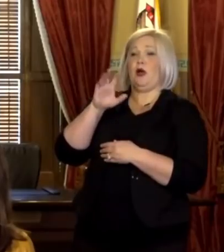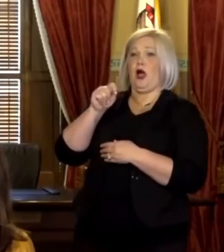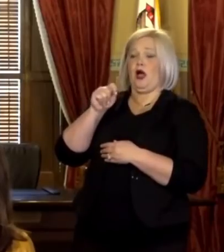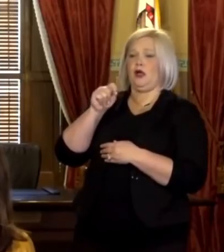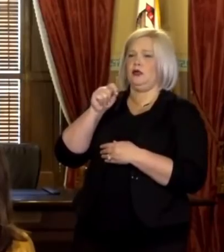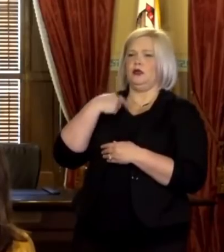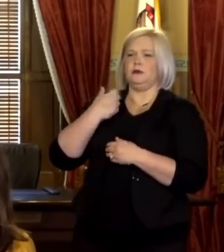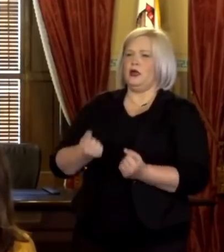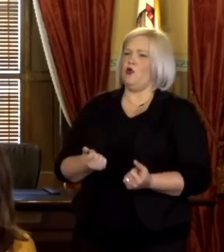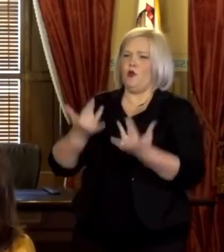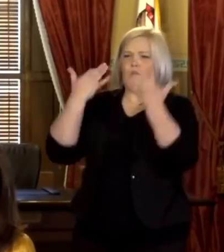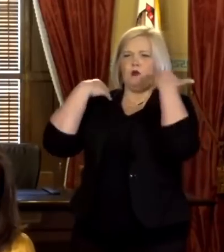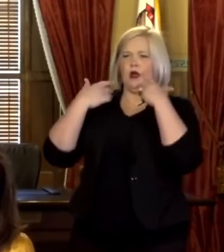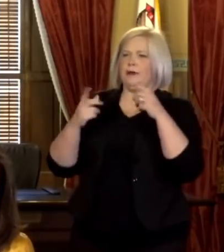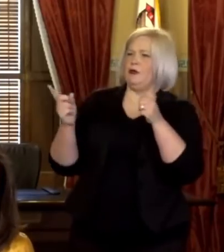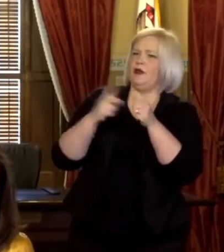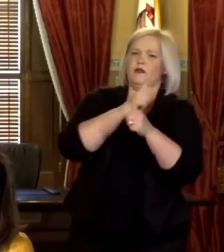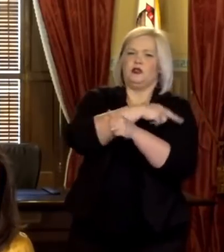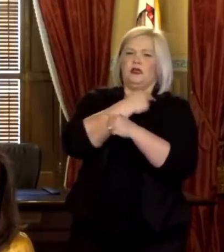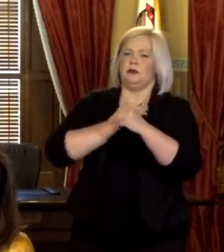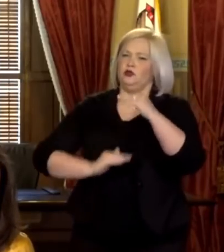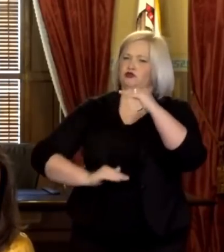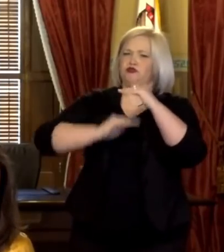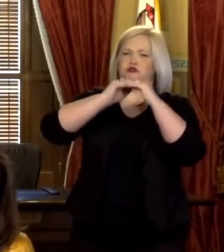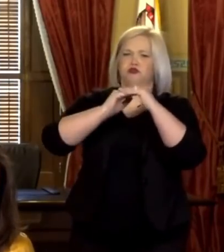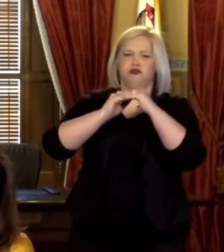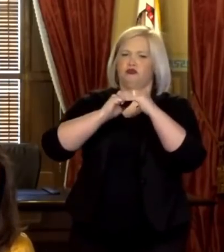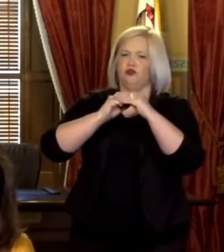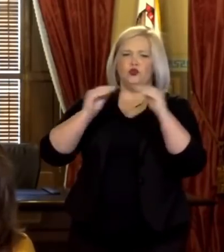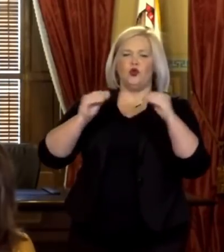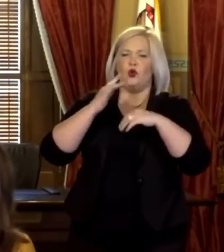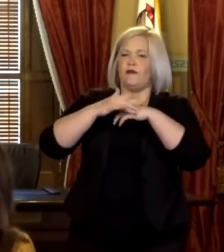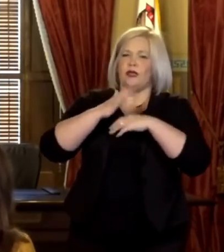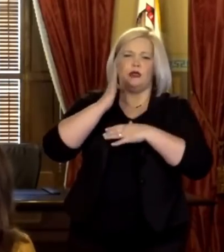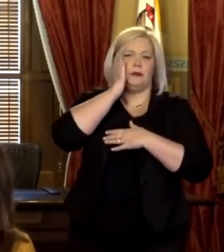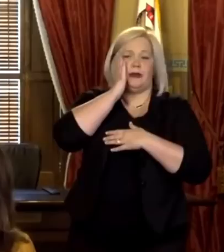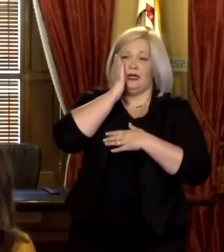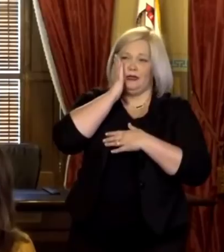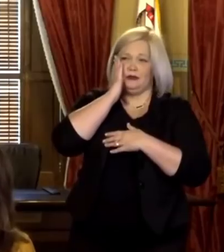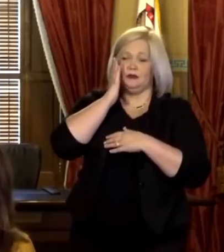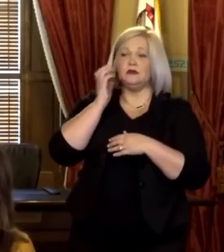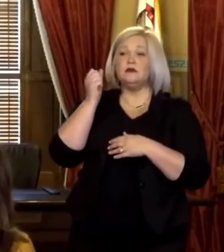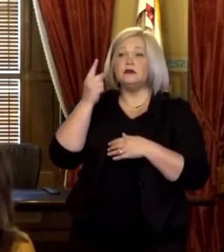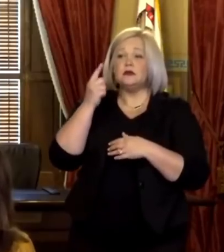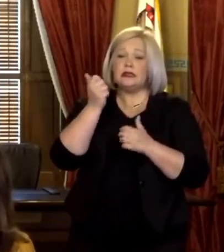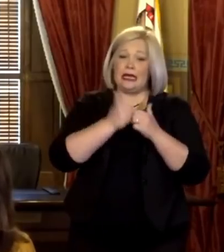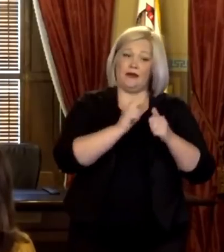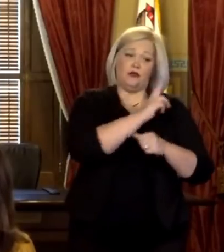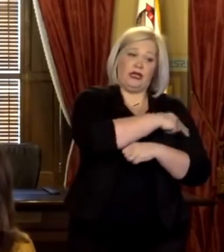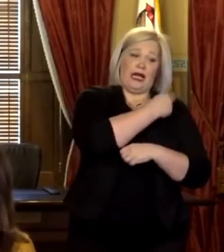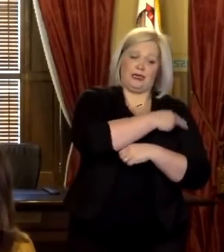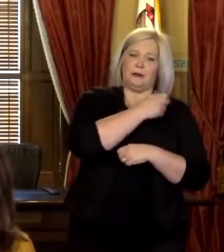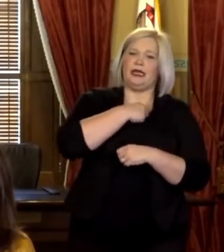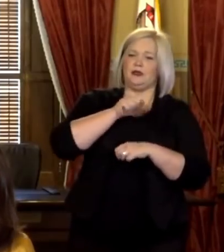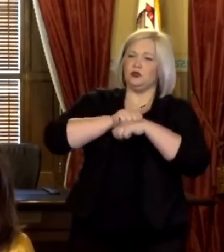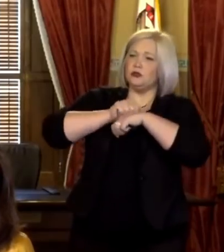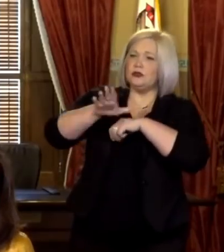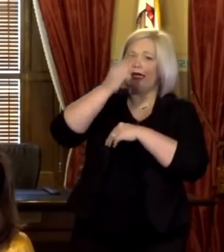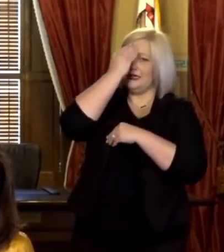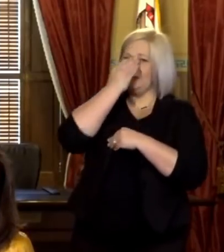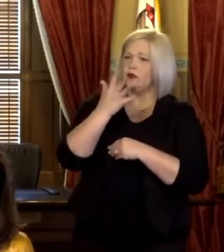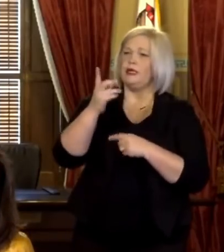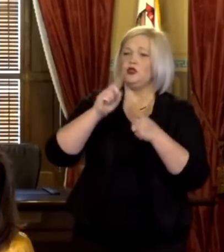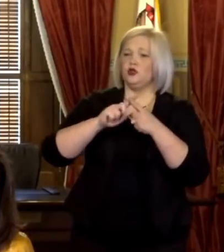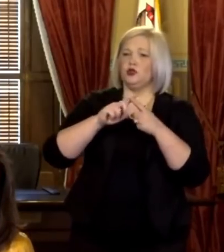to capacity, and they and every hospital is required to be submitting data to the